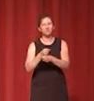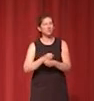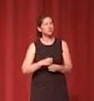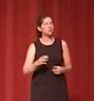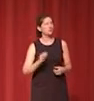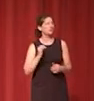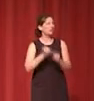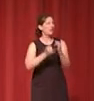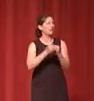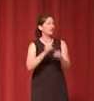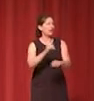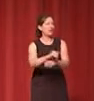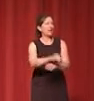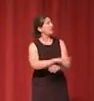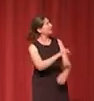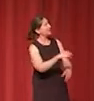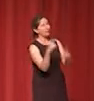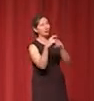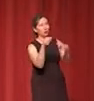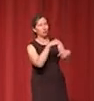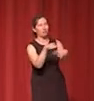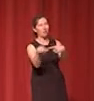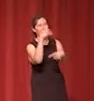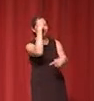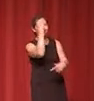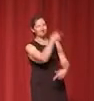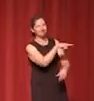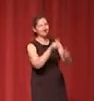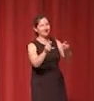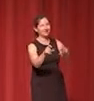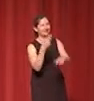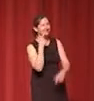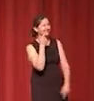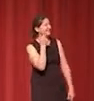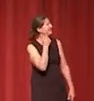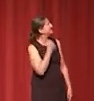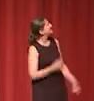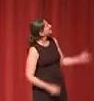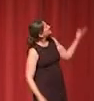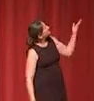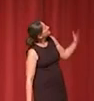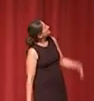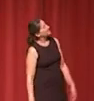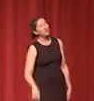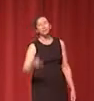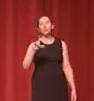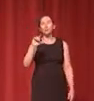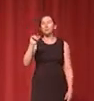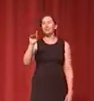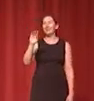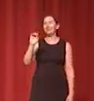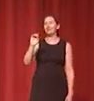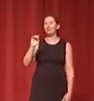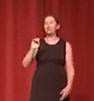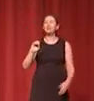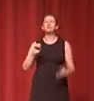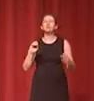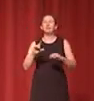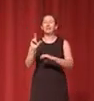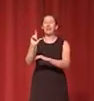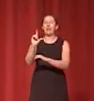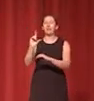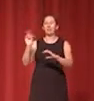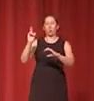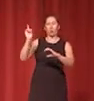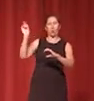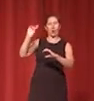quiz at the end of tonight. But what it really just breaks down to, limbic predominant is where it occurs. Age-related means